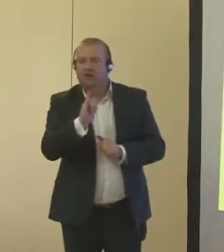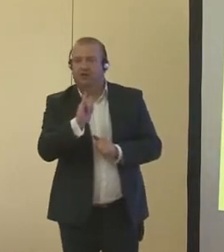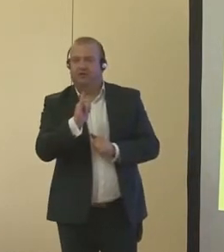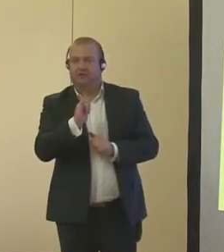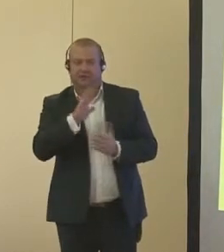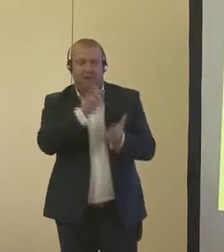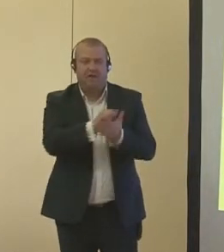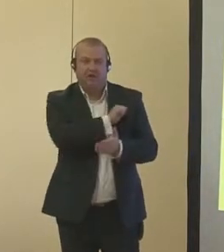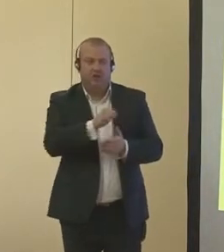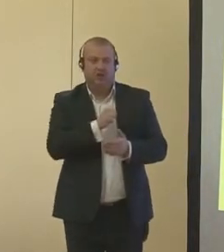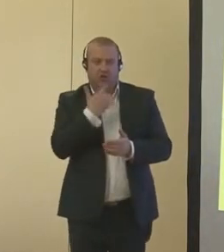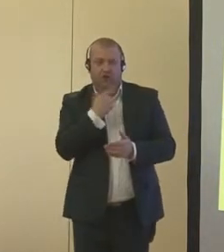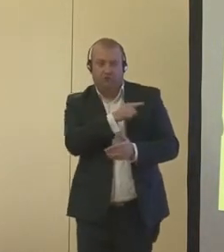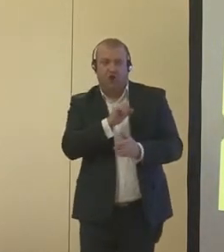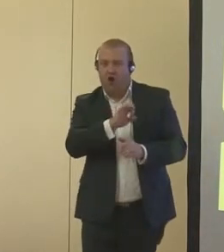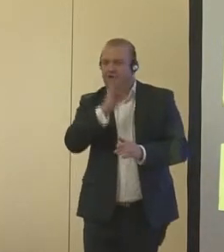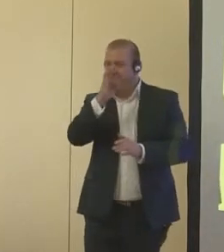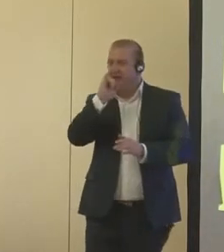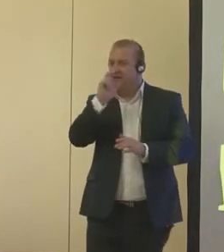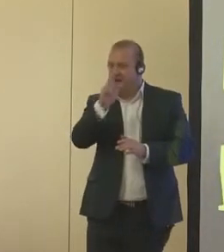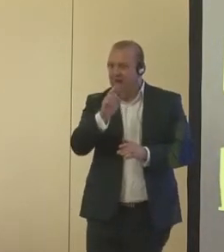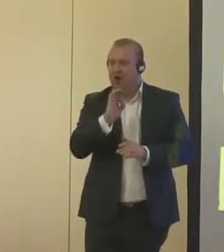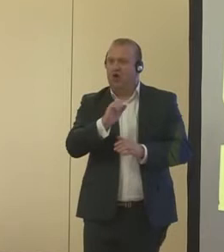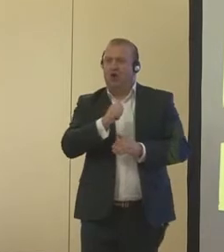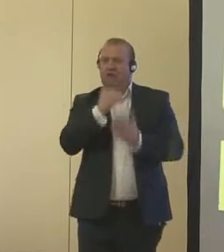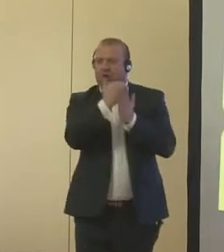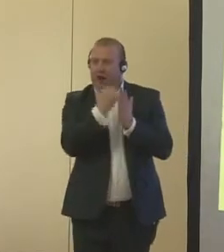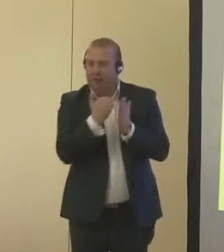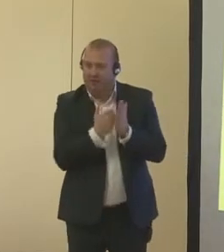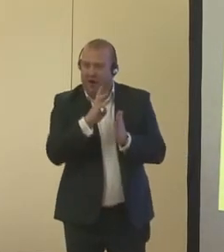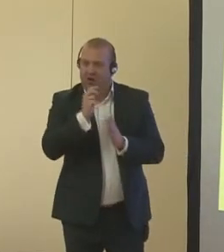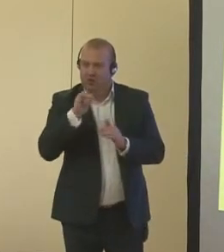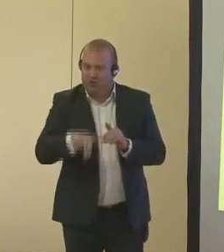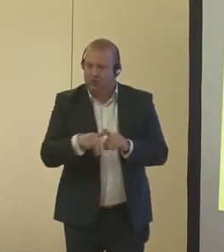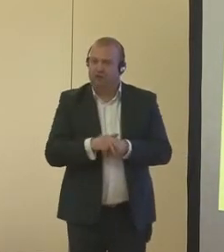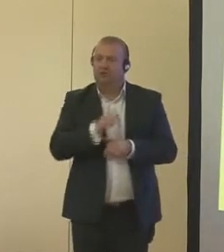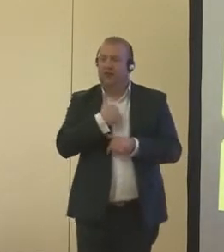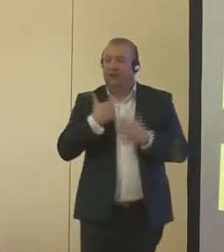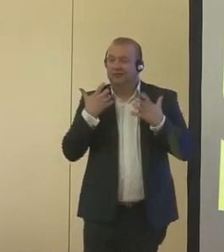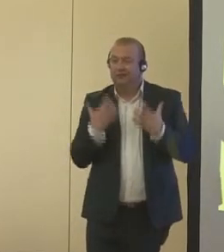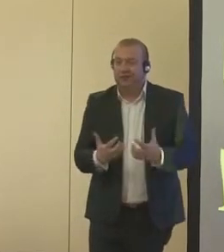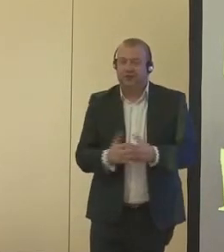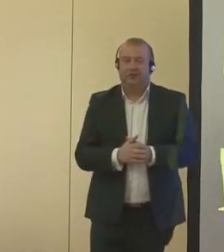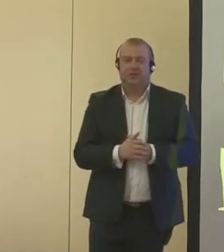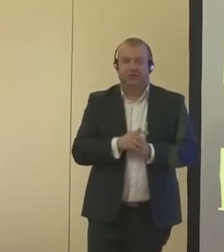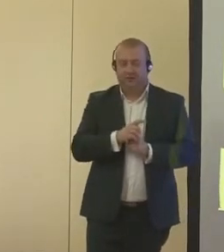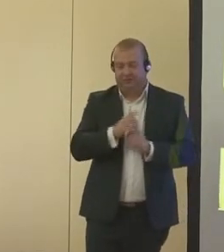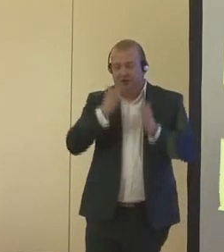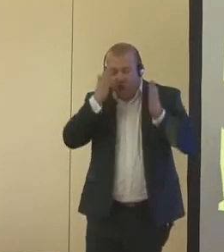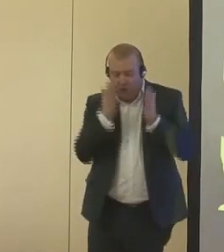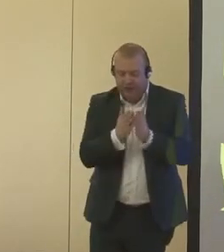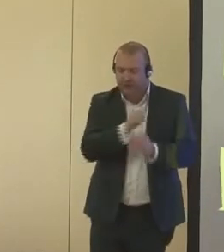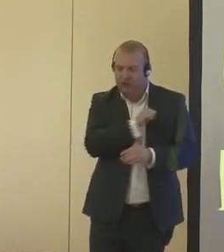we're actually looking at the actual information that we try to convey in learning. So it's not just about